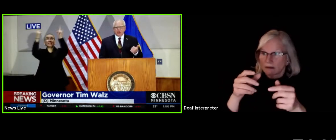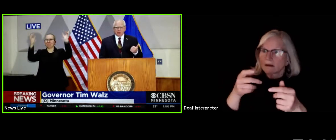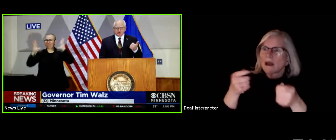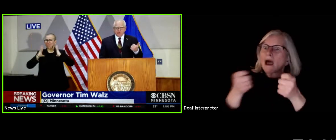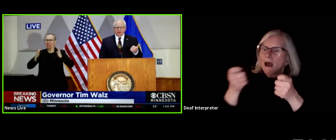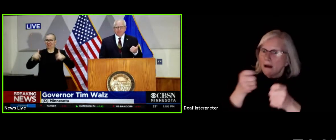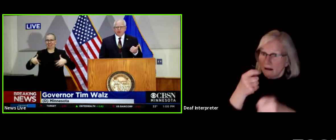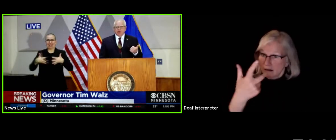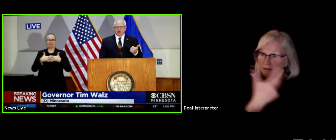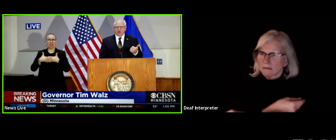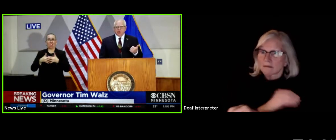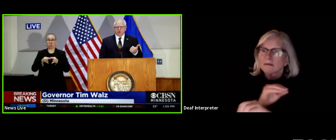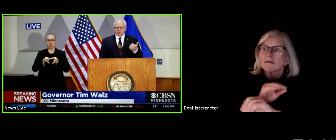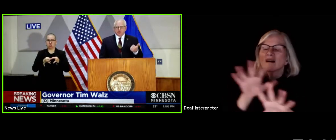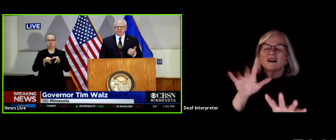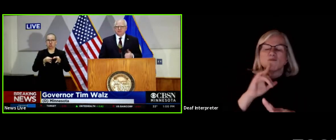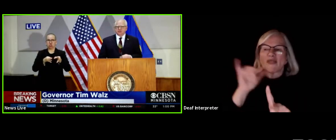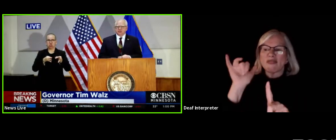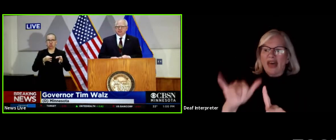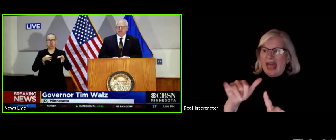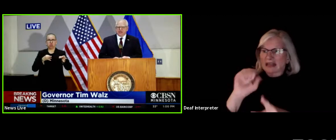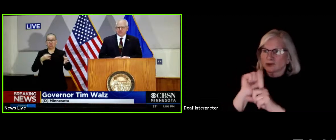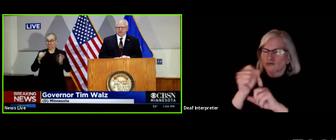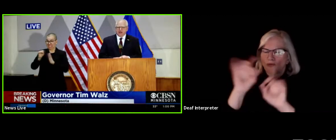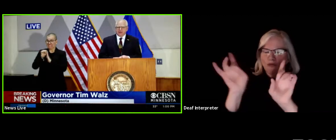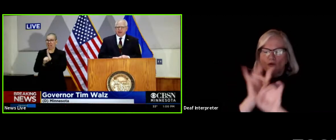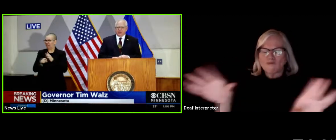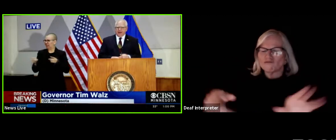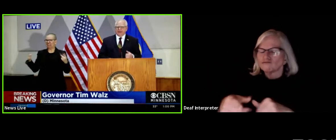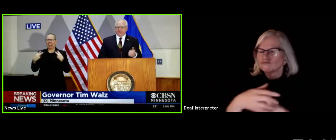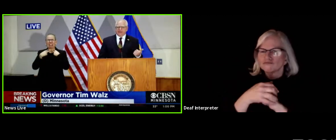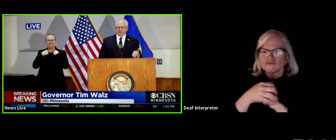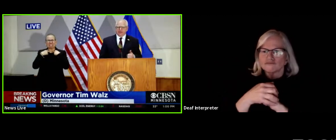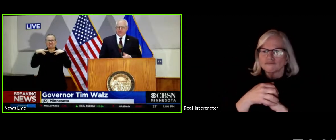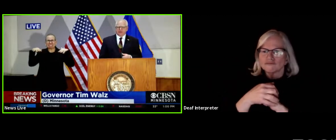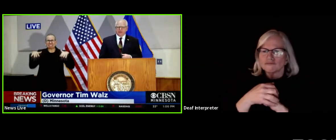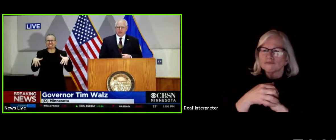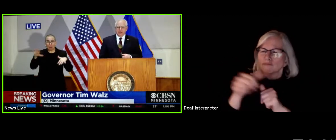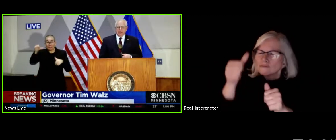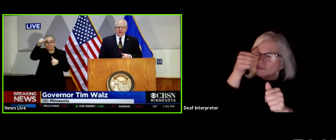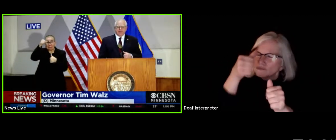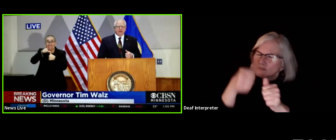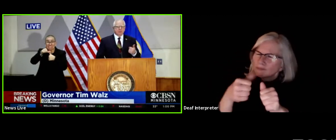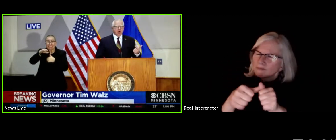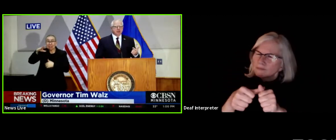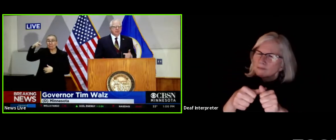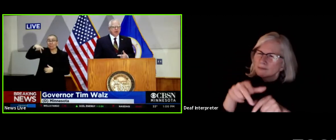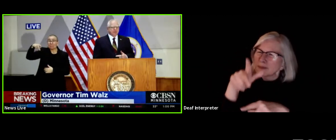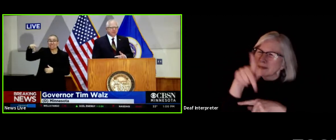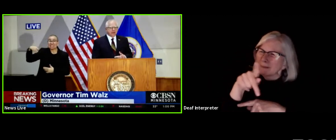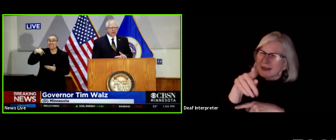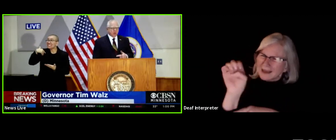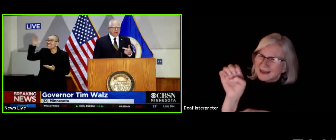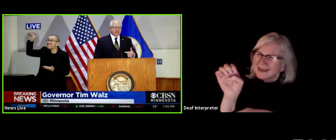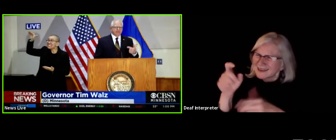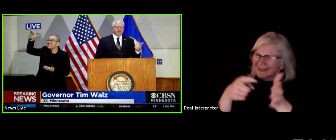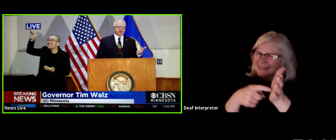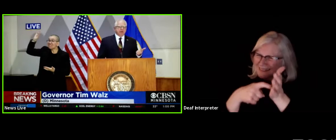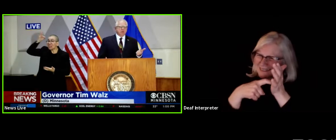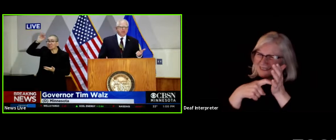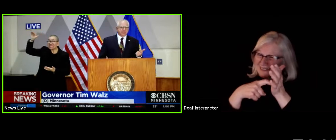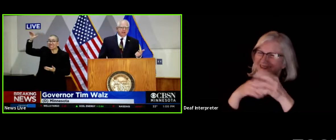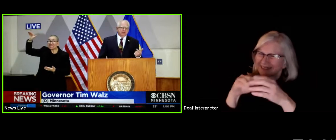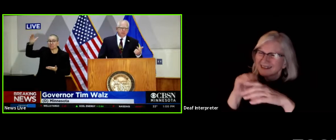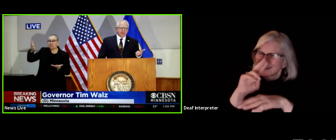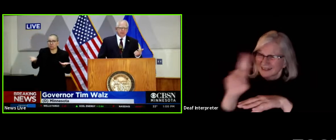PPE, which, remember, we were supposed to have a strategic national stockpile, that didn't exist. And then in March, the president said, we're going to give